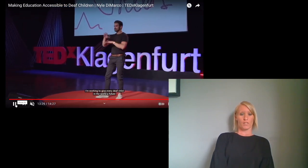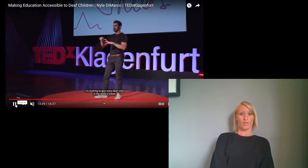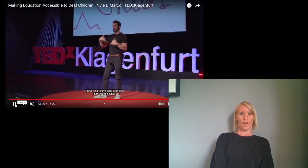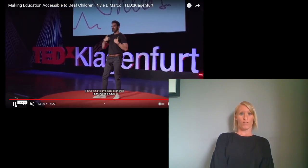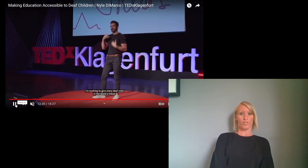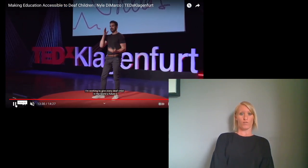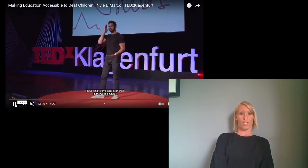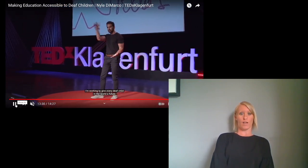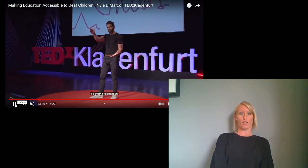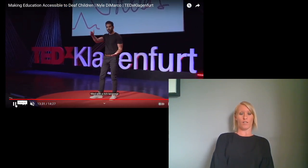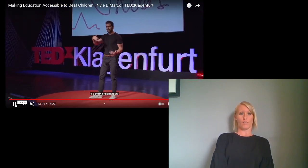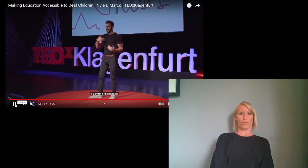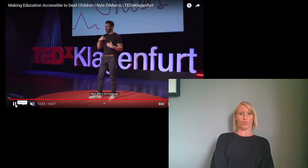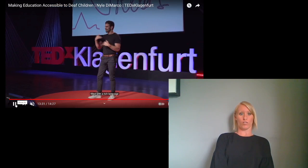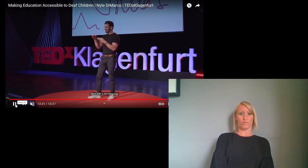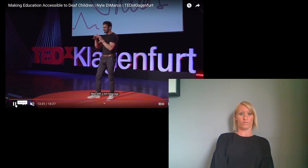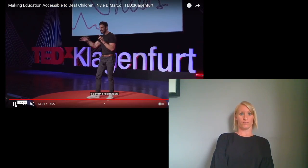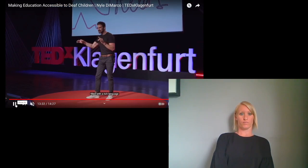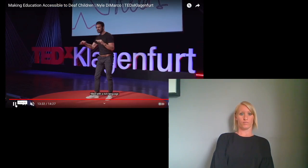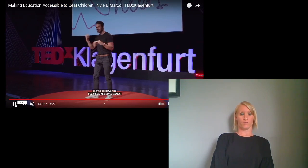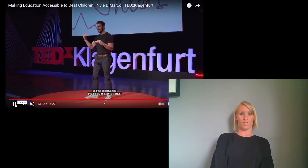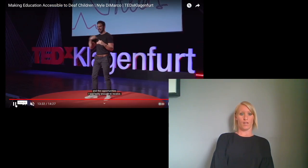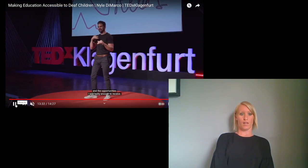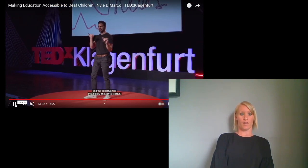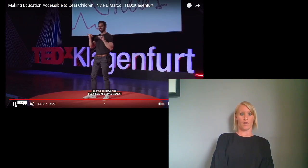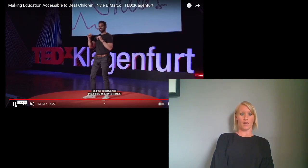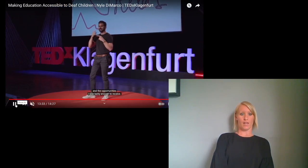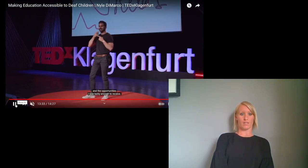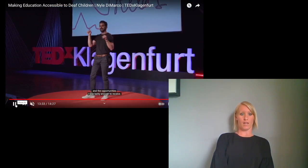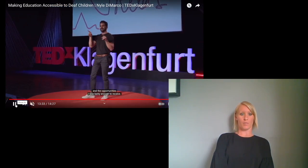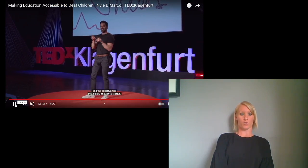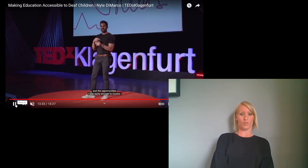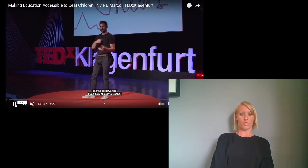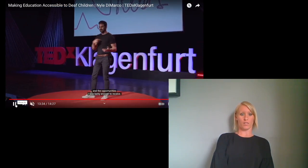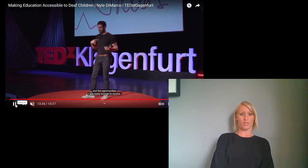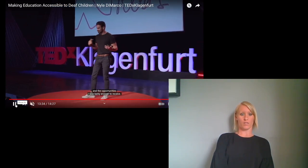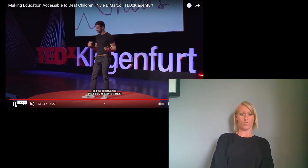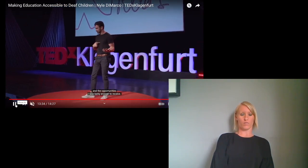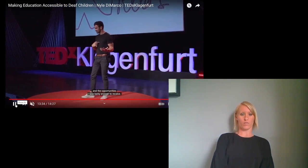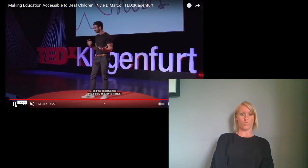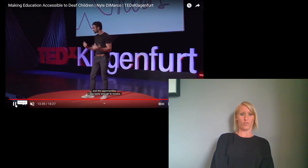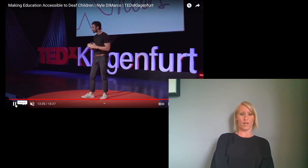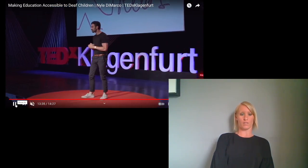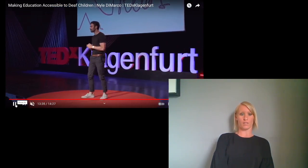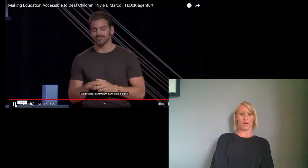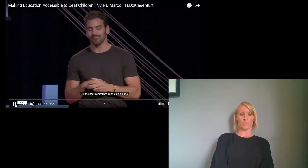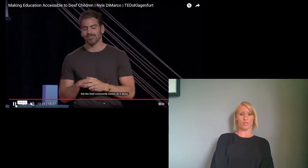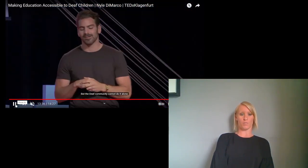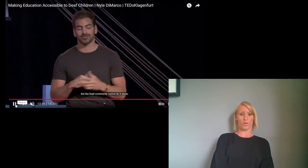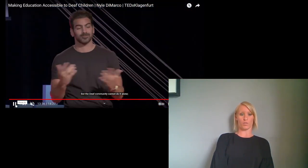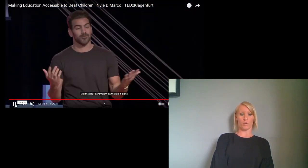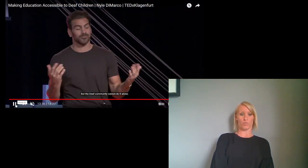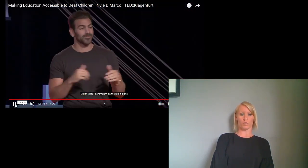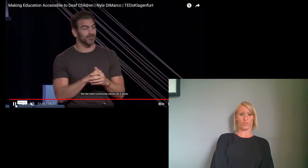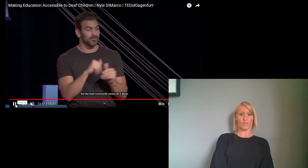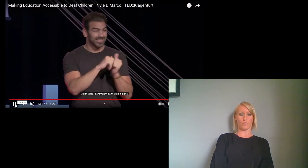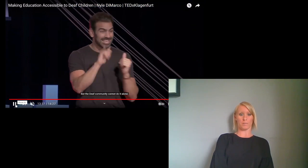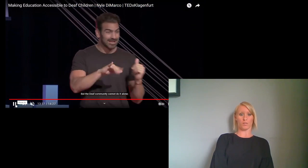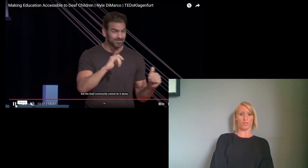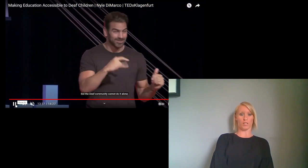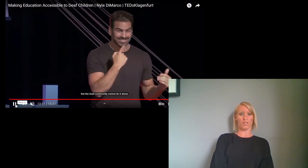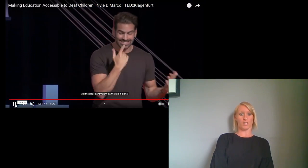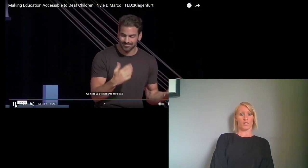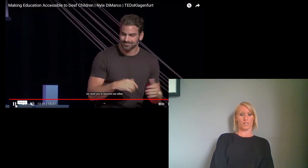I'm working to give every deaf child a future and opportunities for that to not be postponed. The